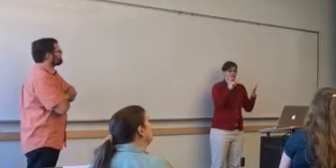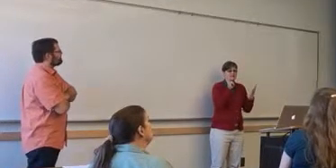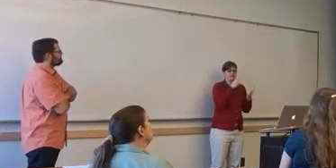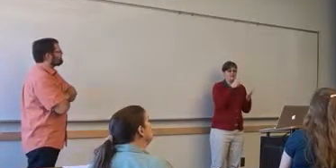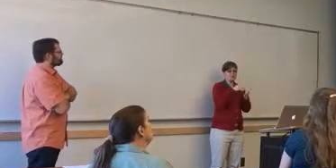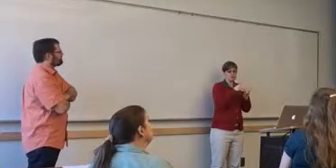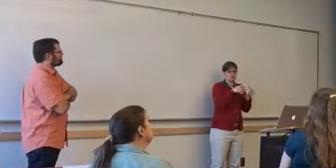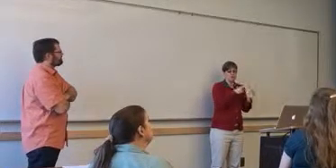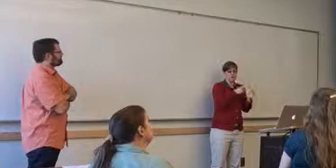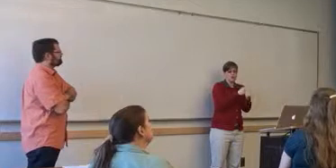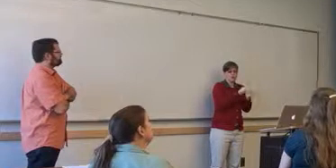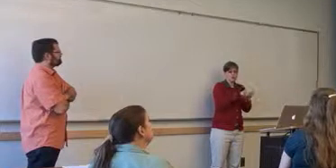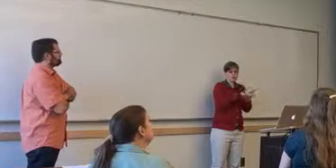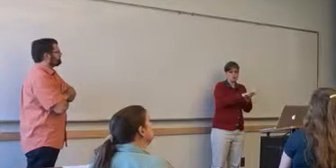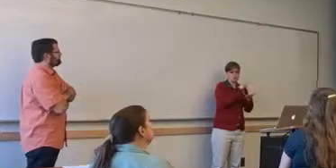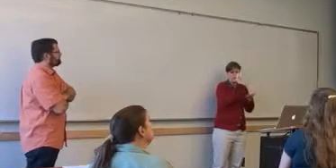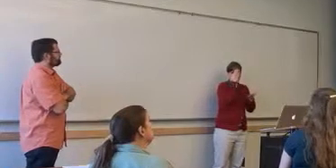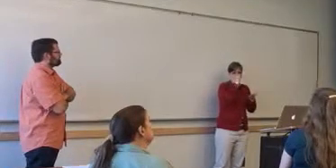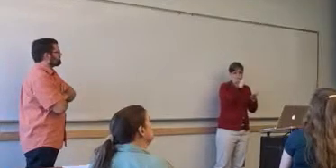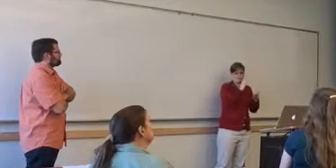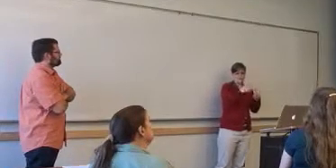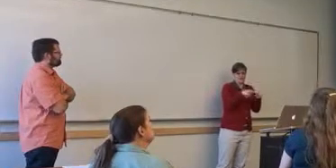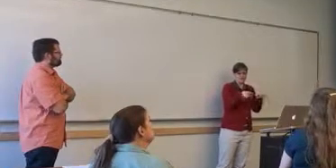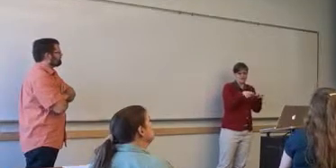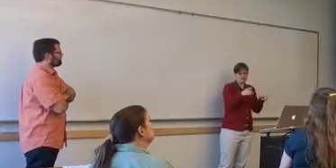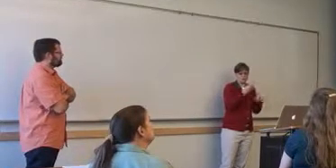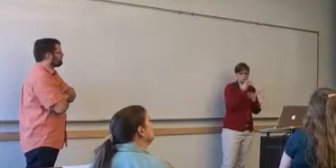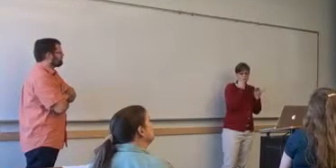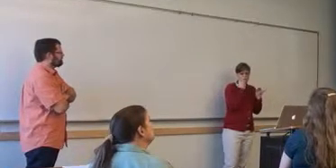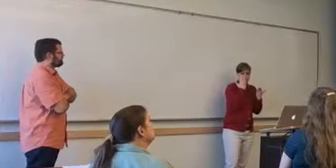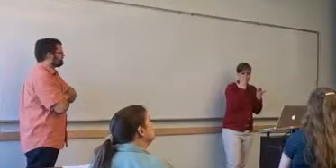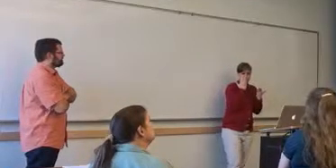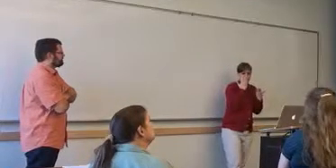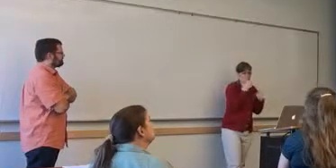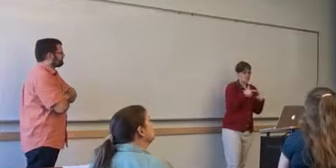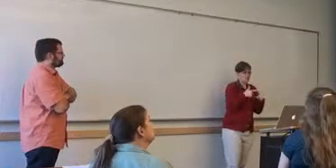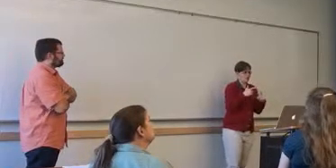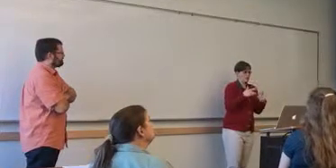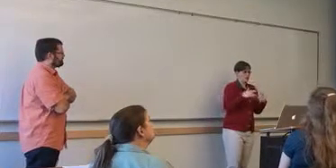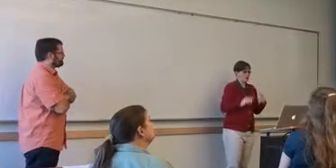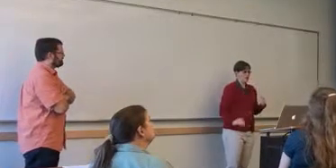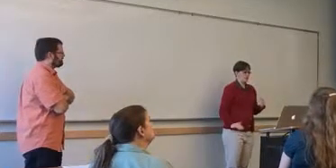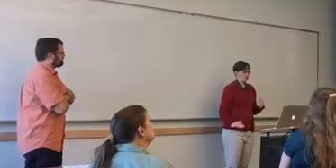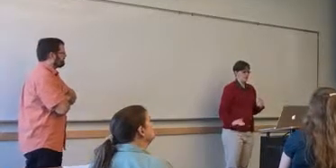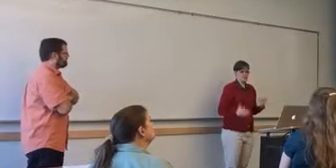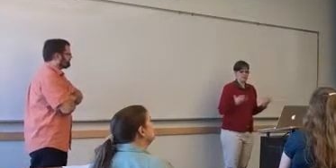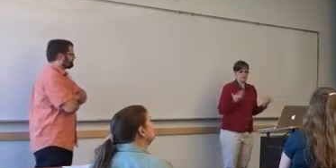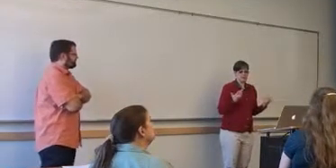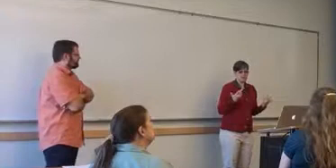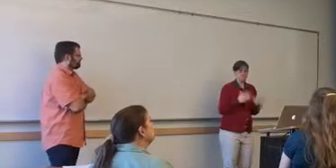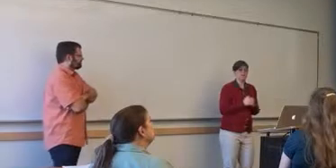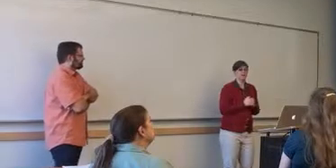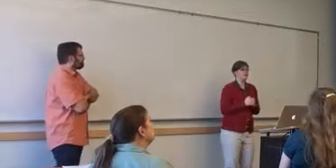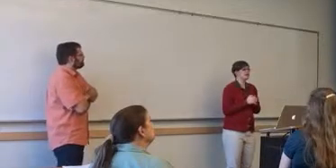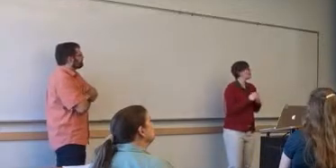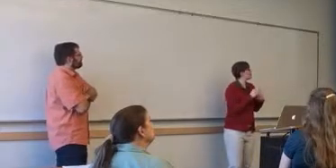school and they struggle with school because of the lack of language structure since they were young.